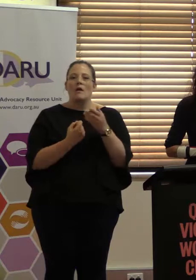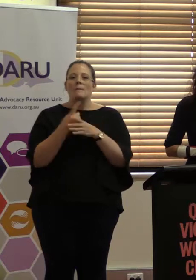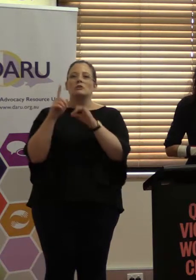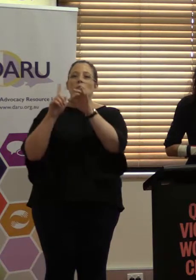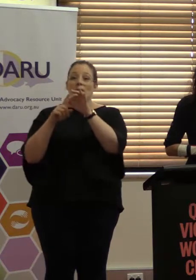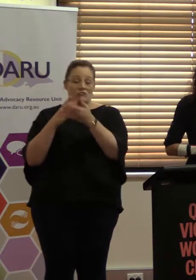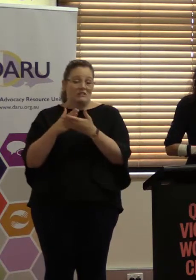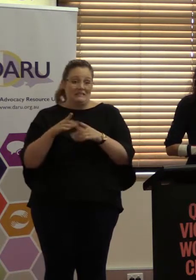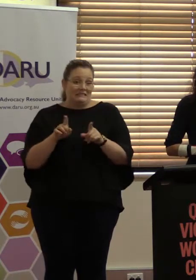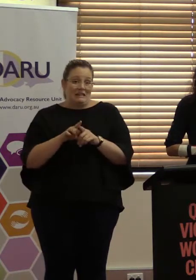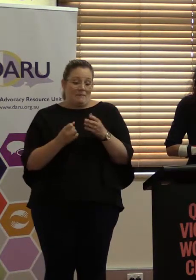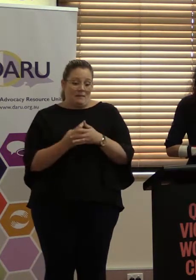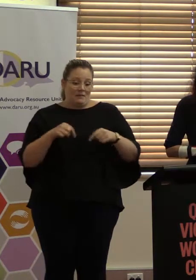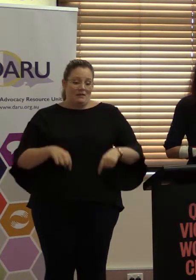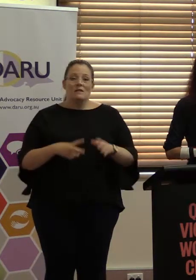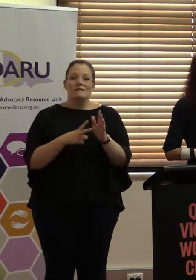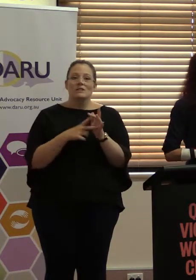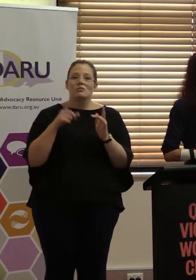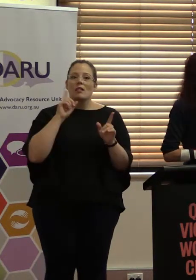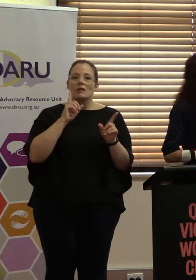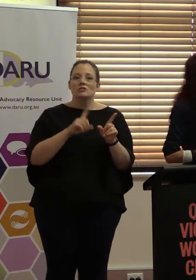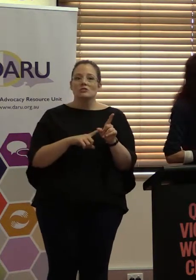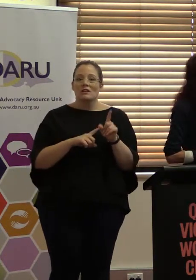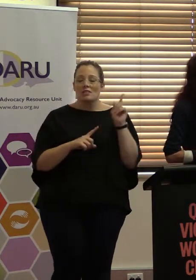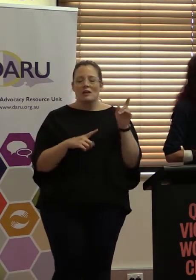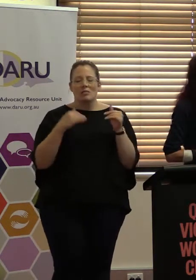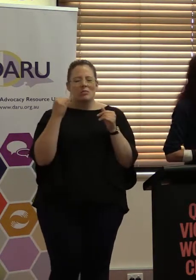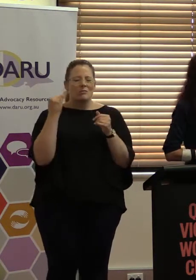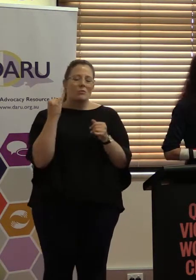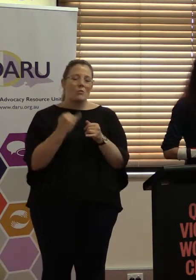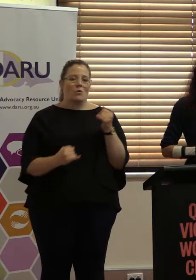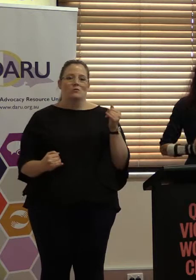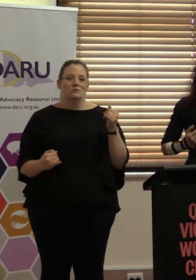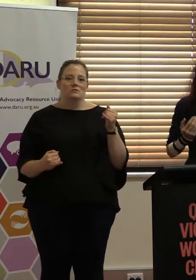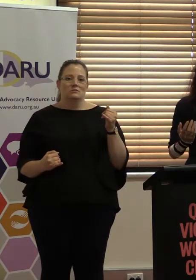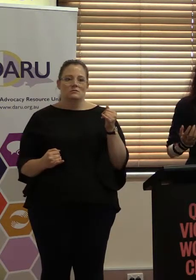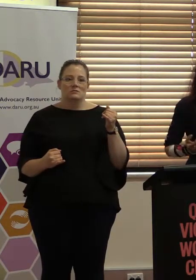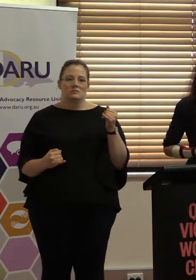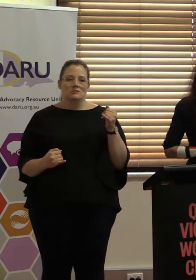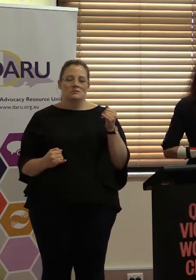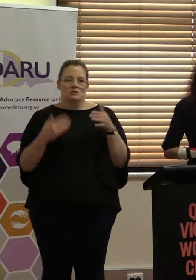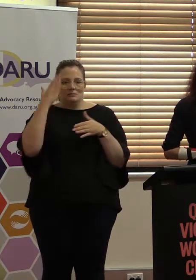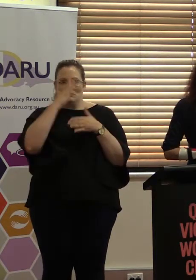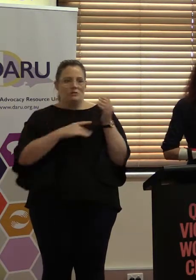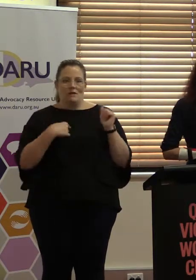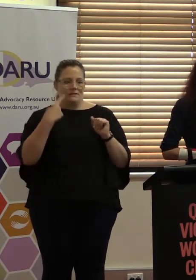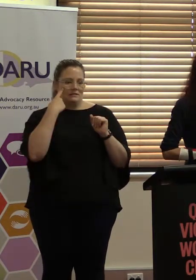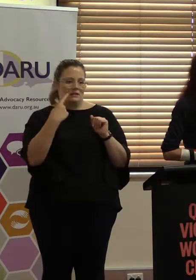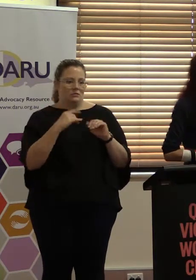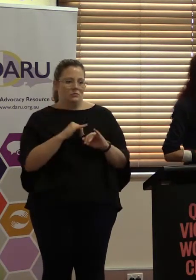year, but this is the worst case I have ever seen, and the Department of Education in